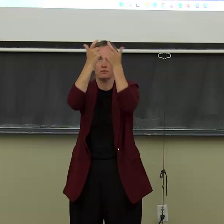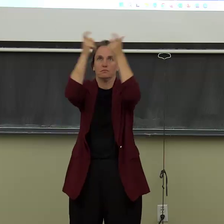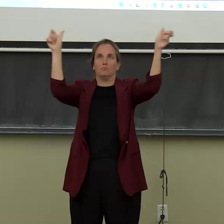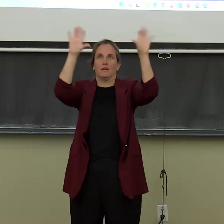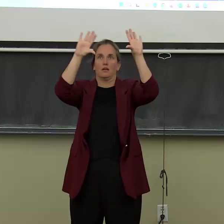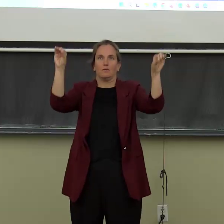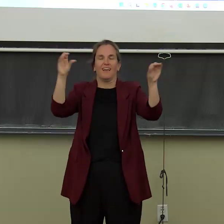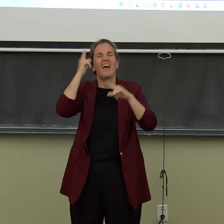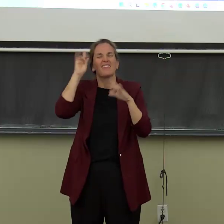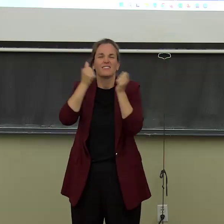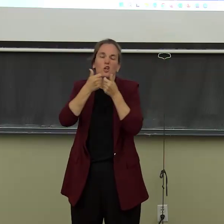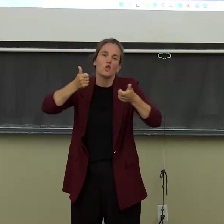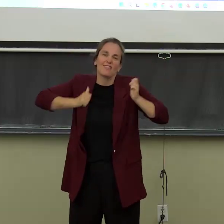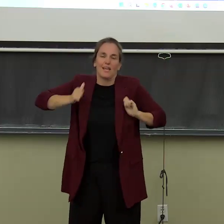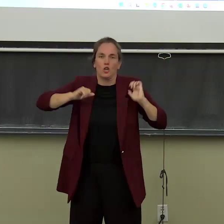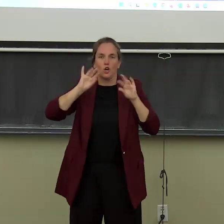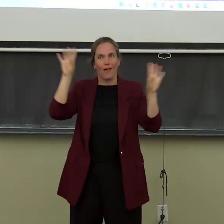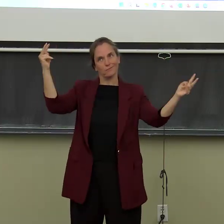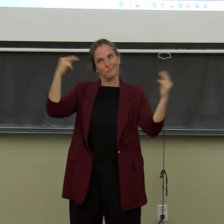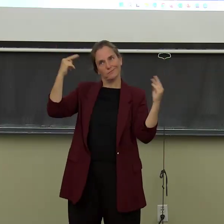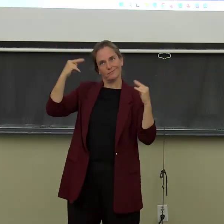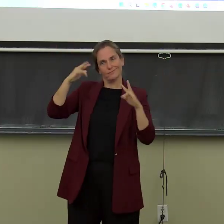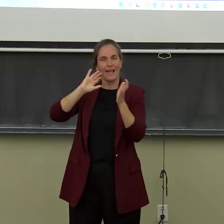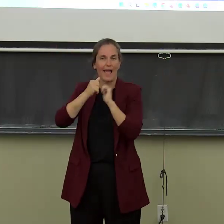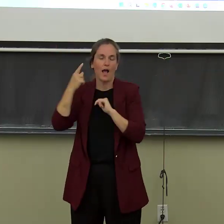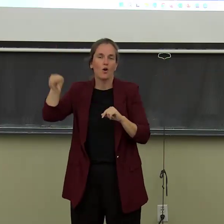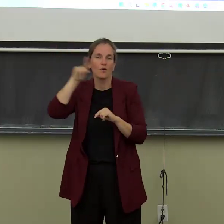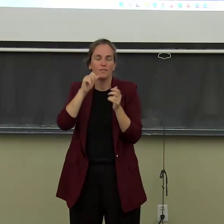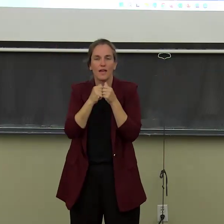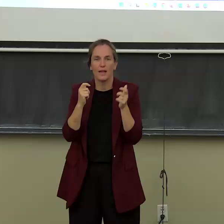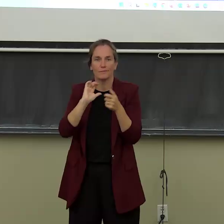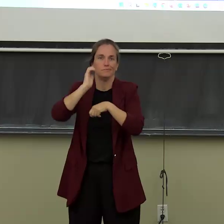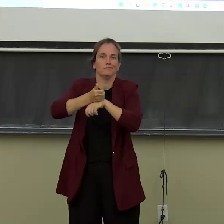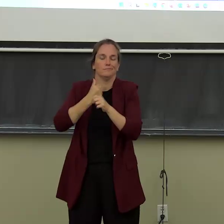lot of theater in engaging with some of the way that they frame these conversations.